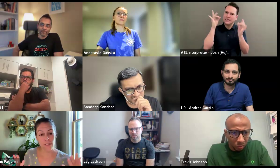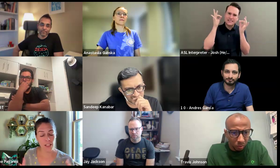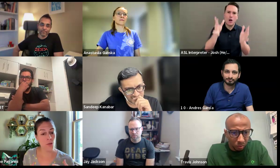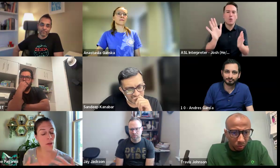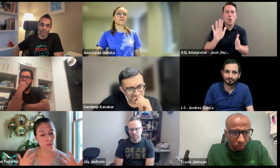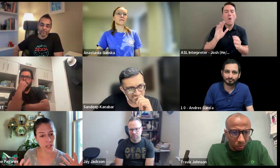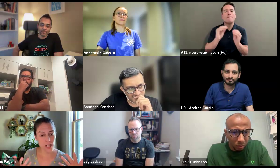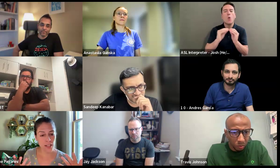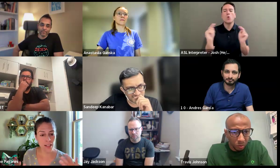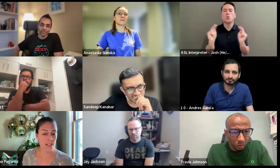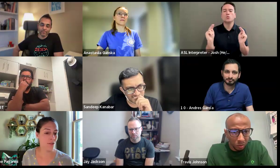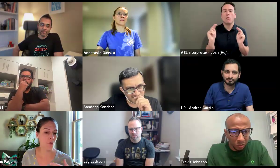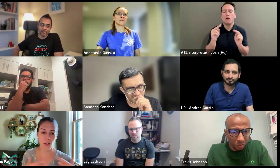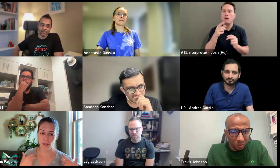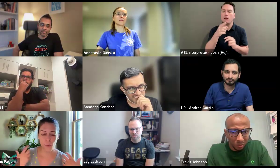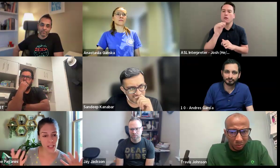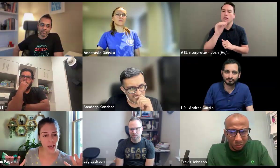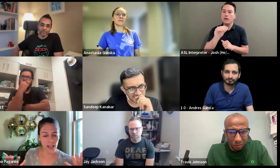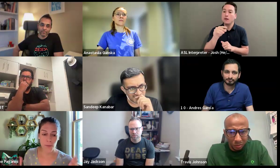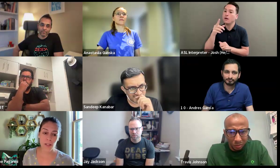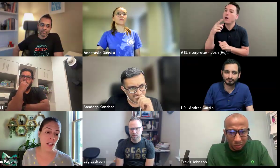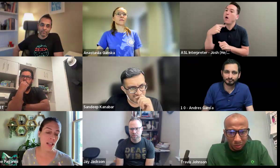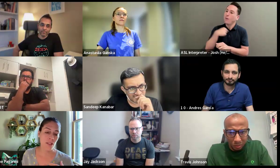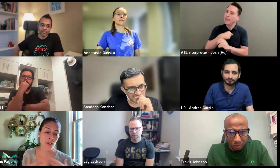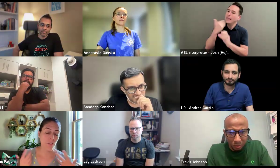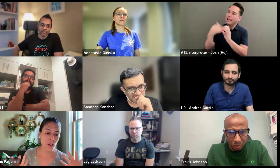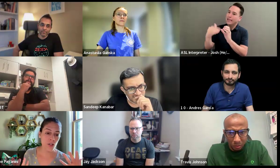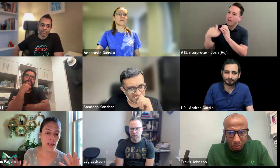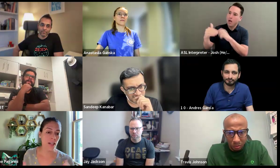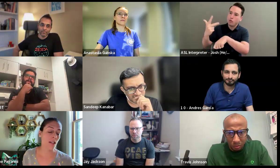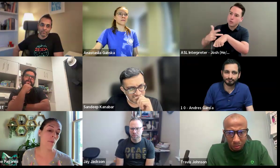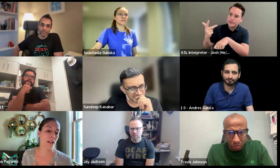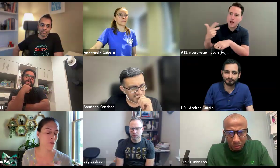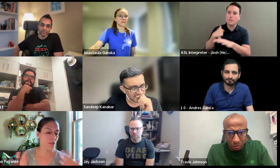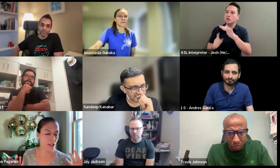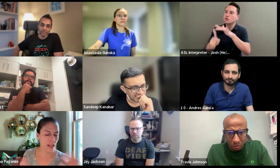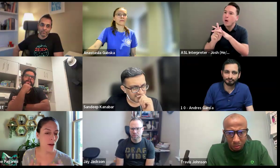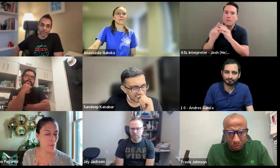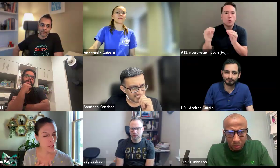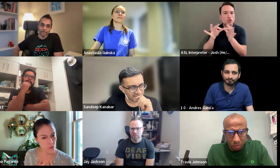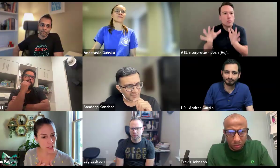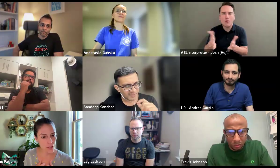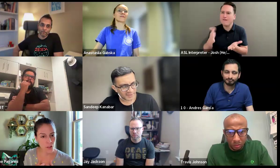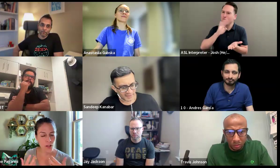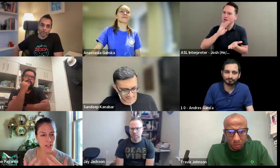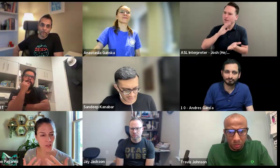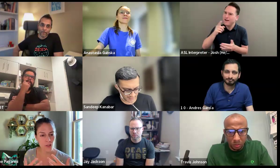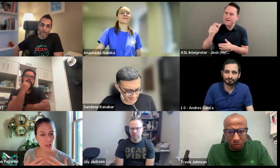objective. This is what we've done. They told us 3 times. It's very frustrating. It made us feel, and how it makes you feel, you know, like